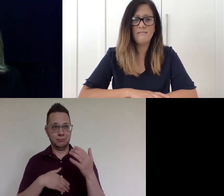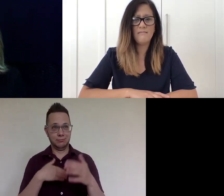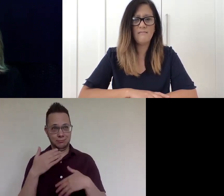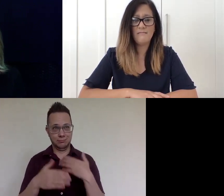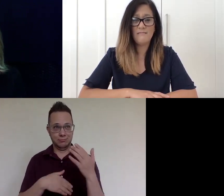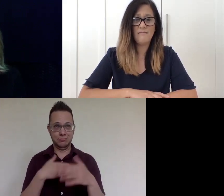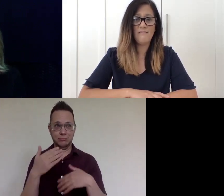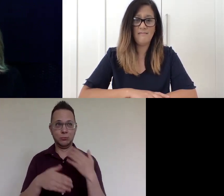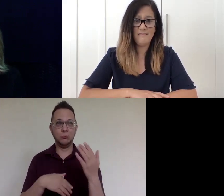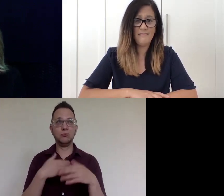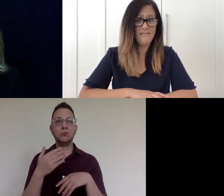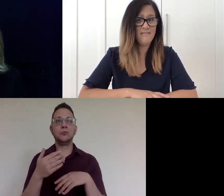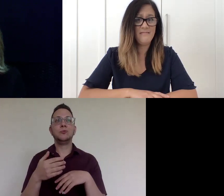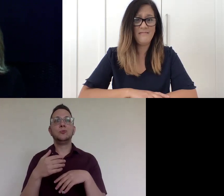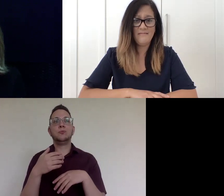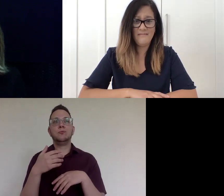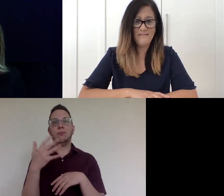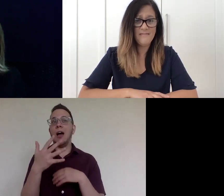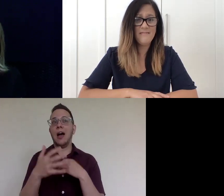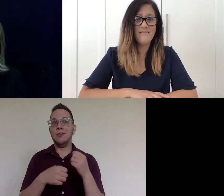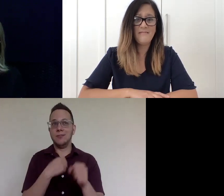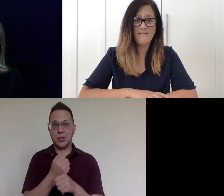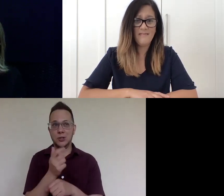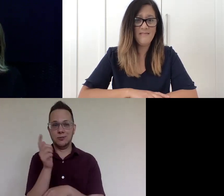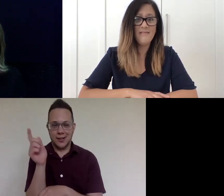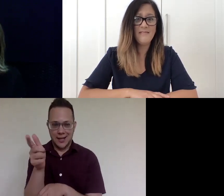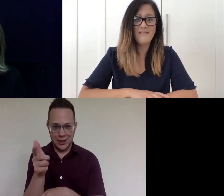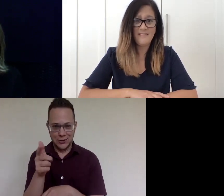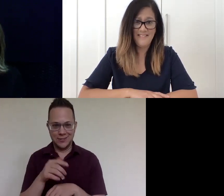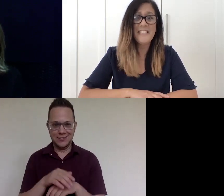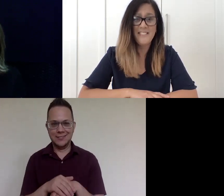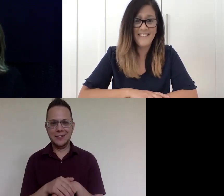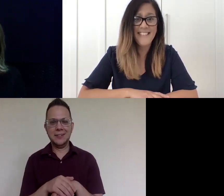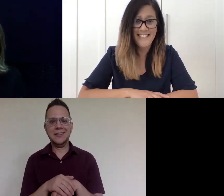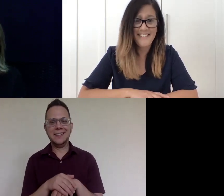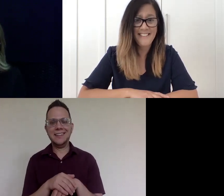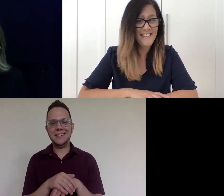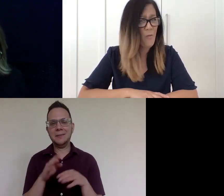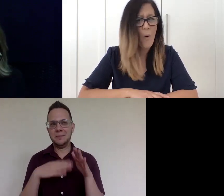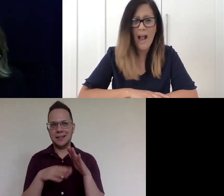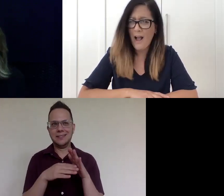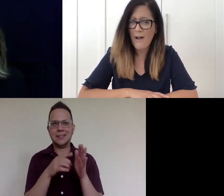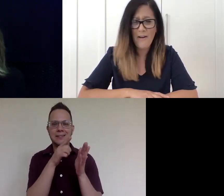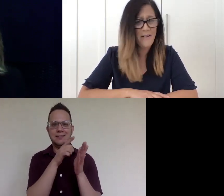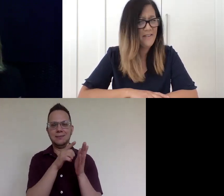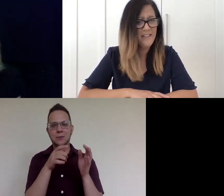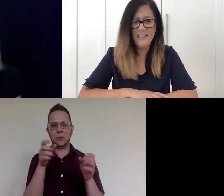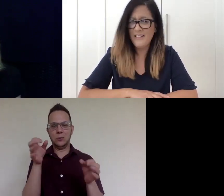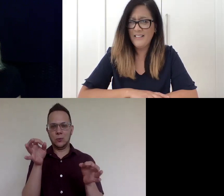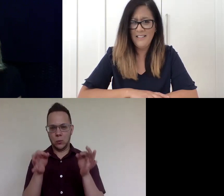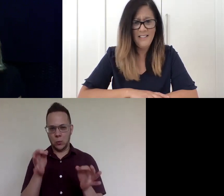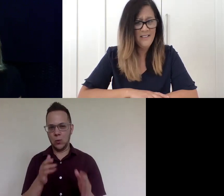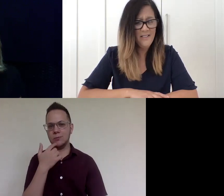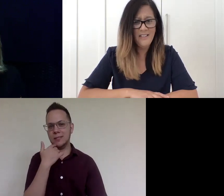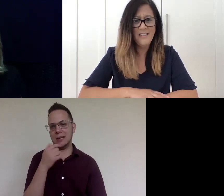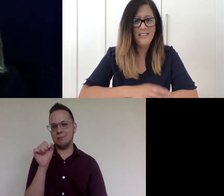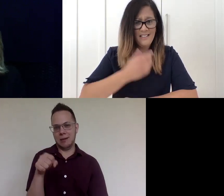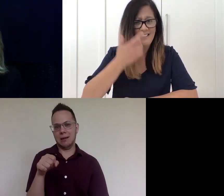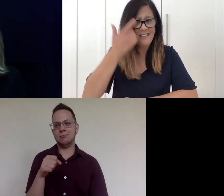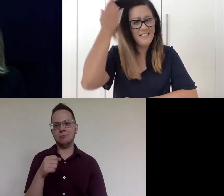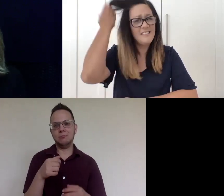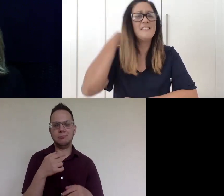many years. This is a long story, but basically the court said, yes, I do need CART. Yes, I do need an interpreter.